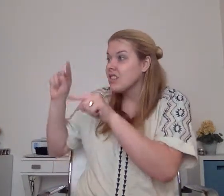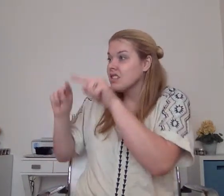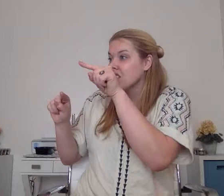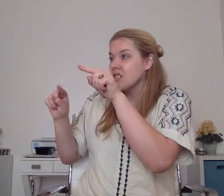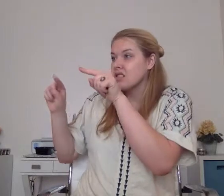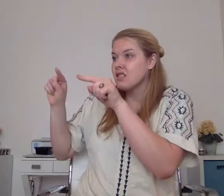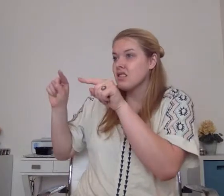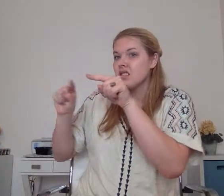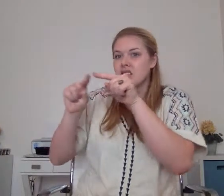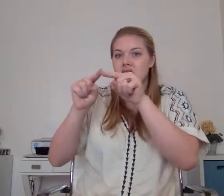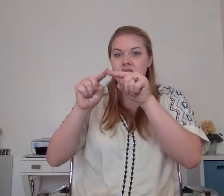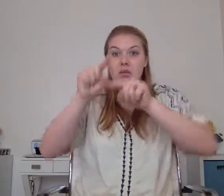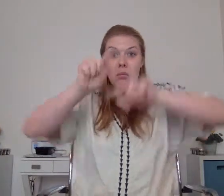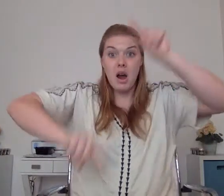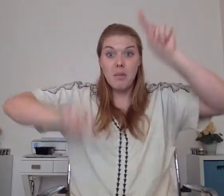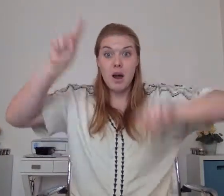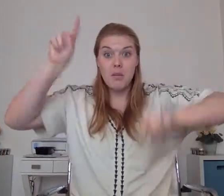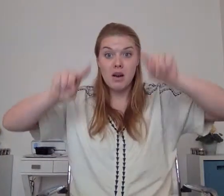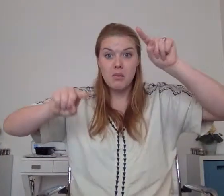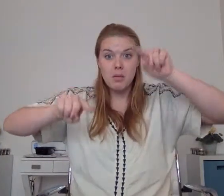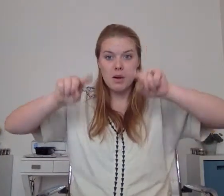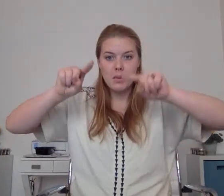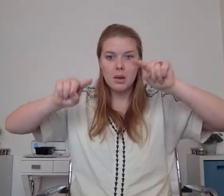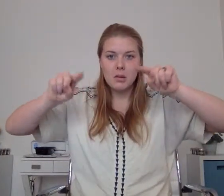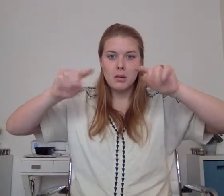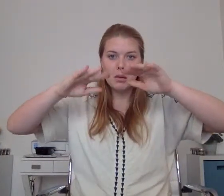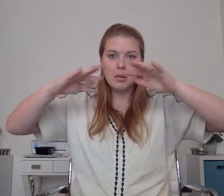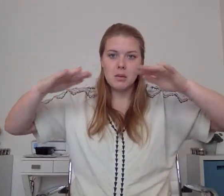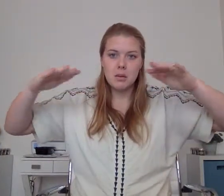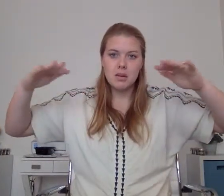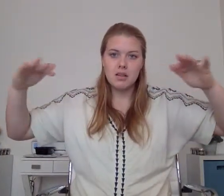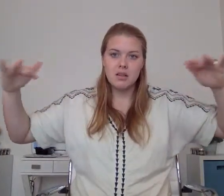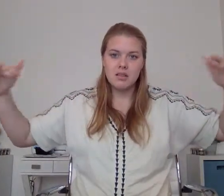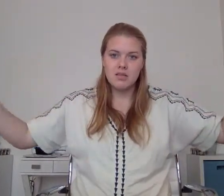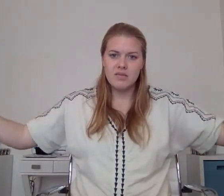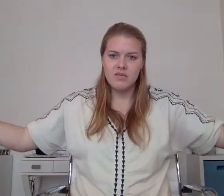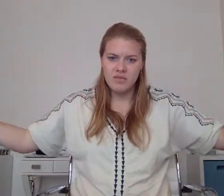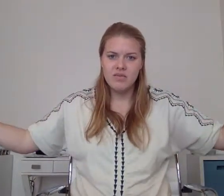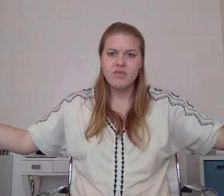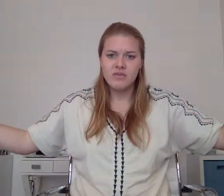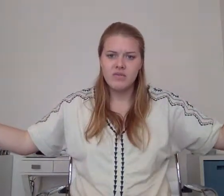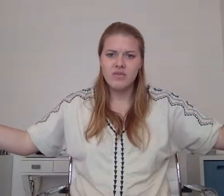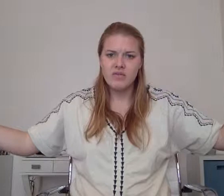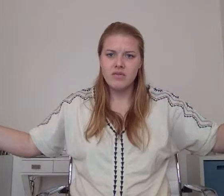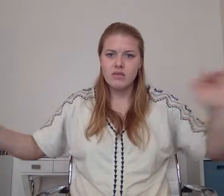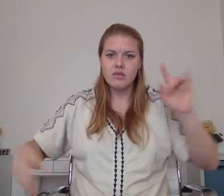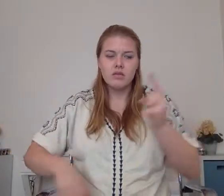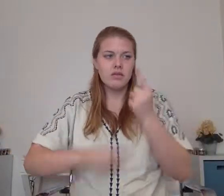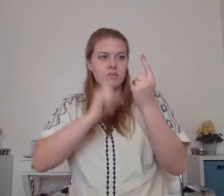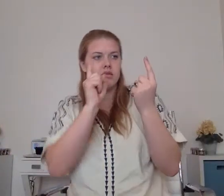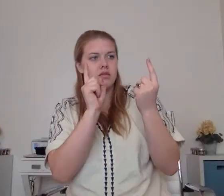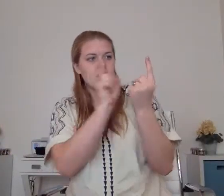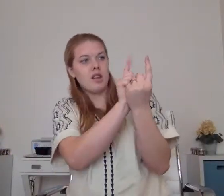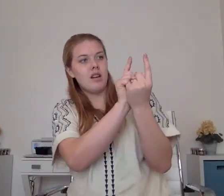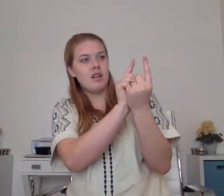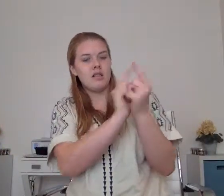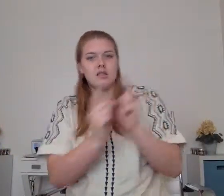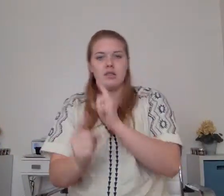On TV shows, we have one anti-something speaker situated against a pro-something speaker. Yeah, it's